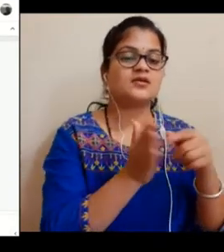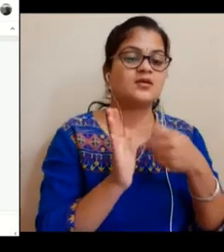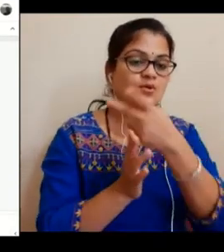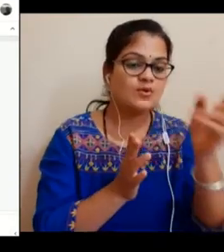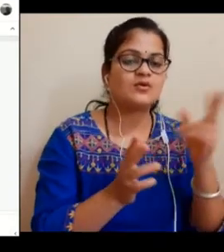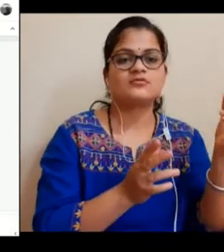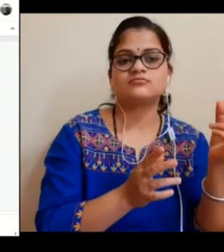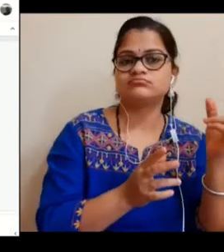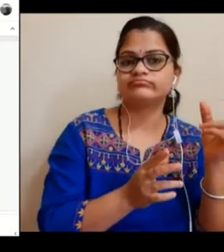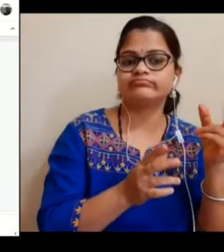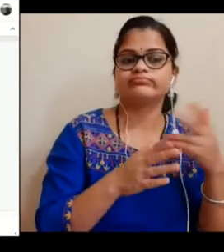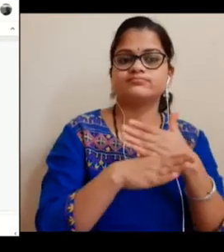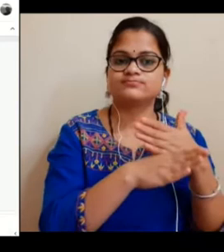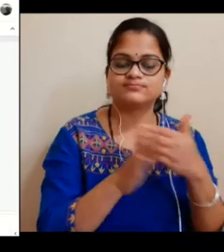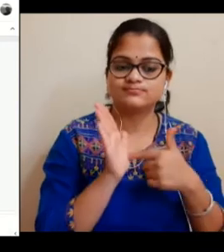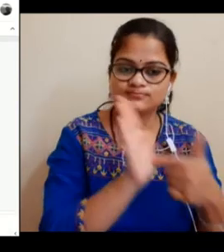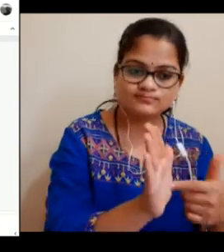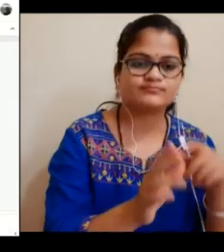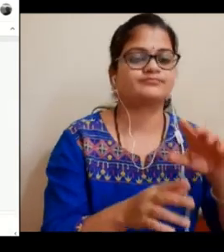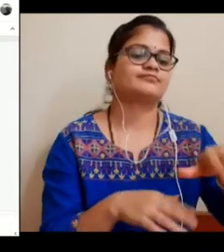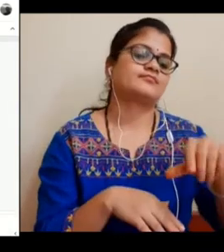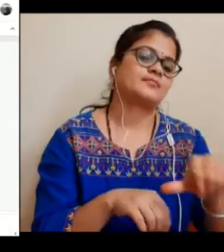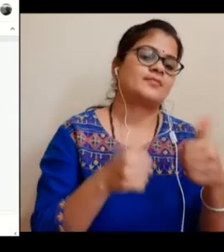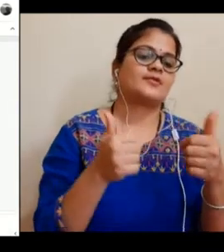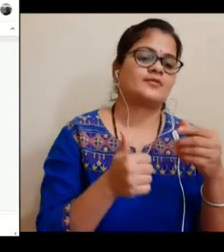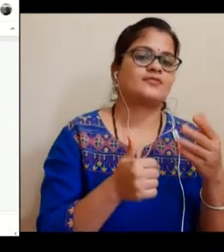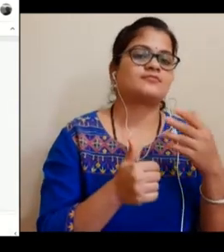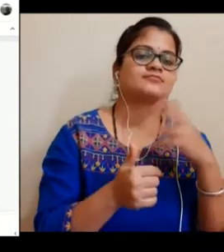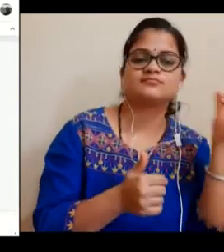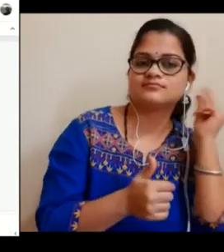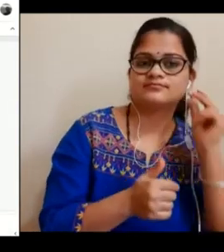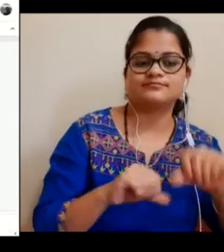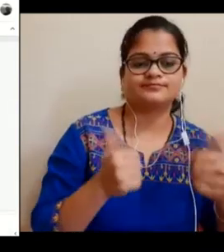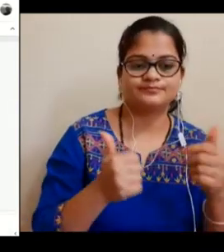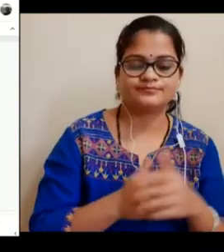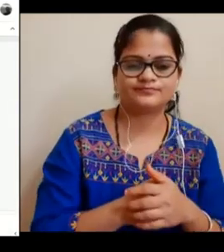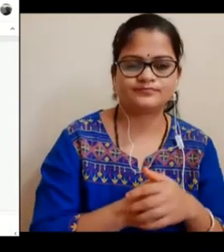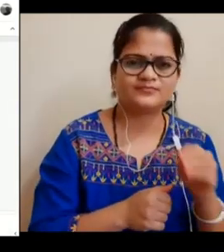So I hope everyone has been following this activity. It's very easy to create, right?